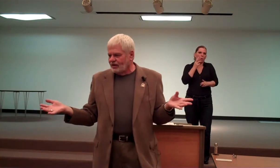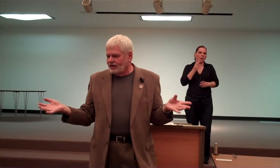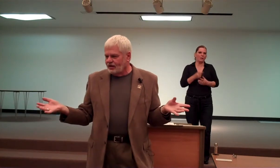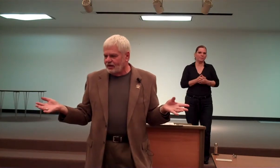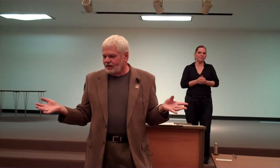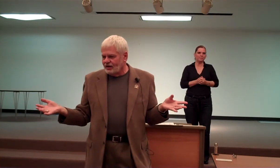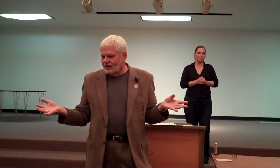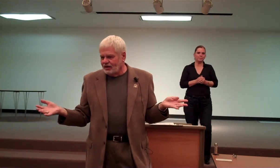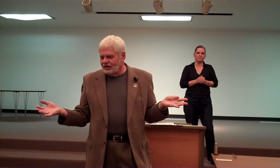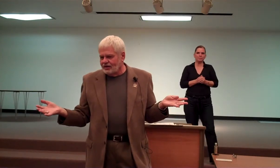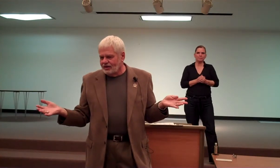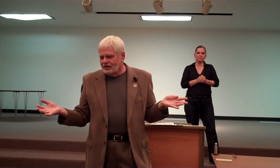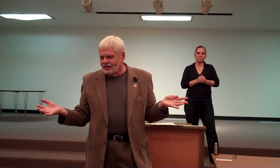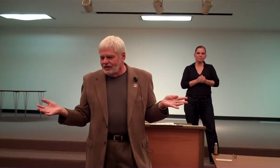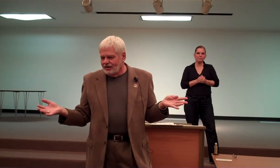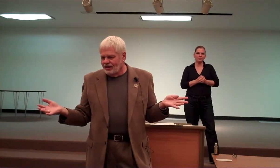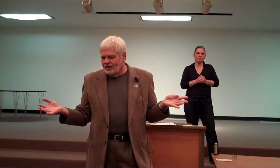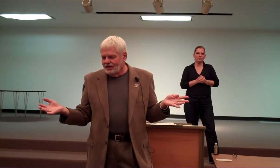Wheeling."